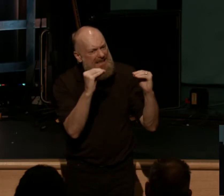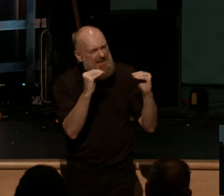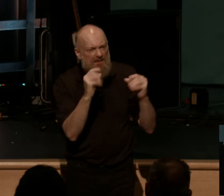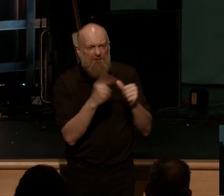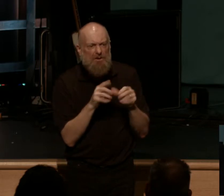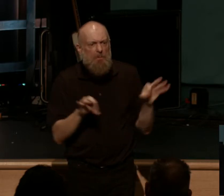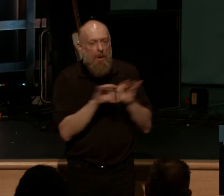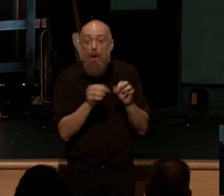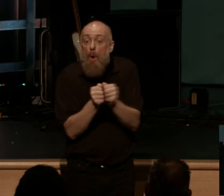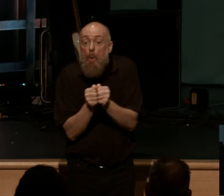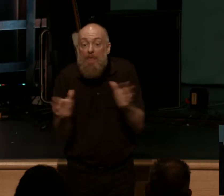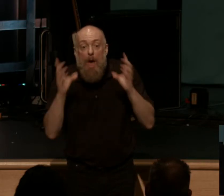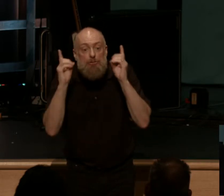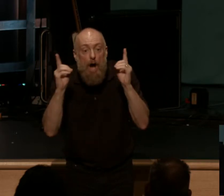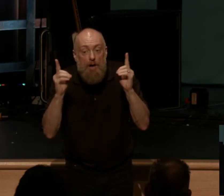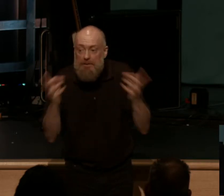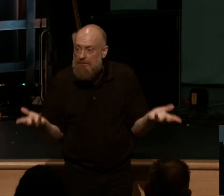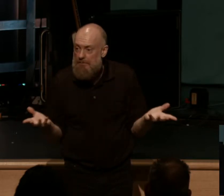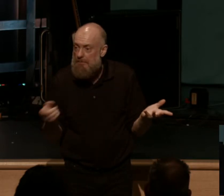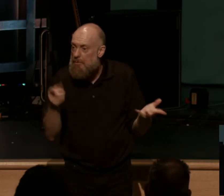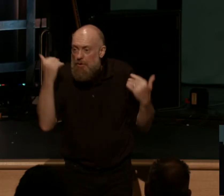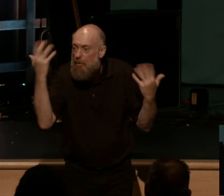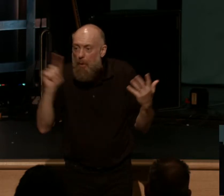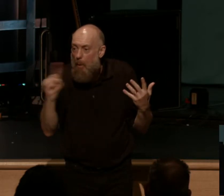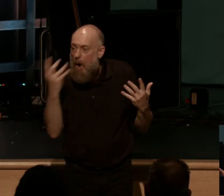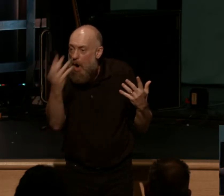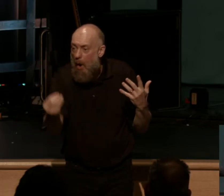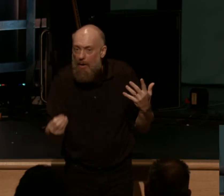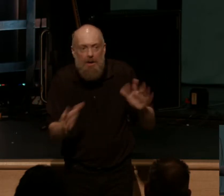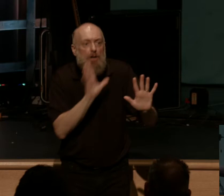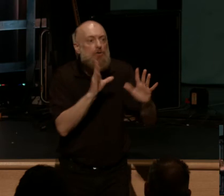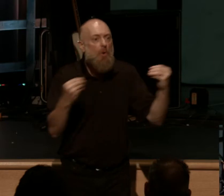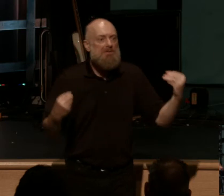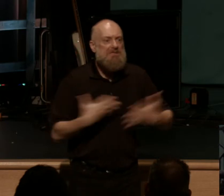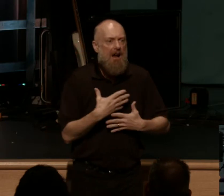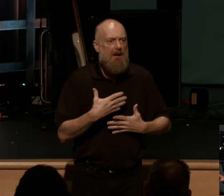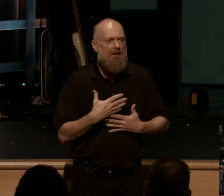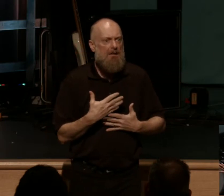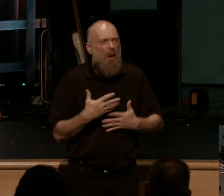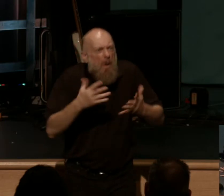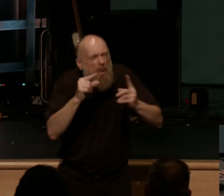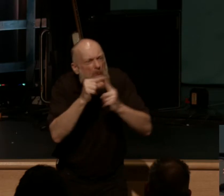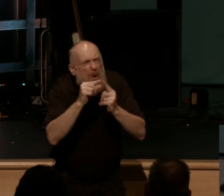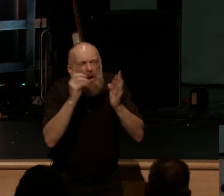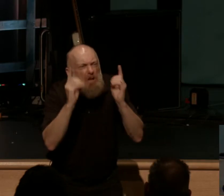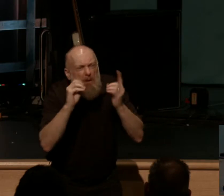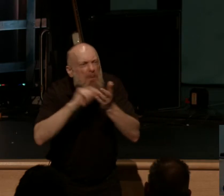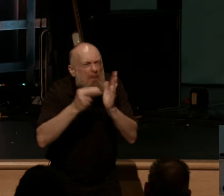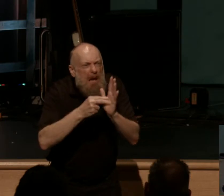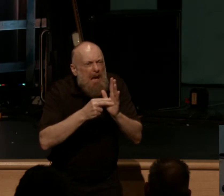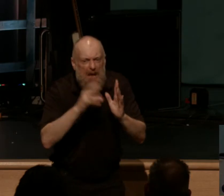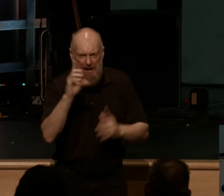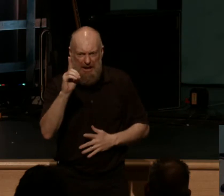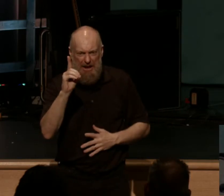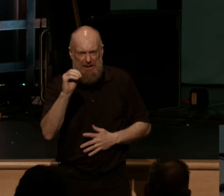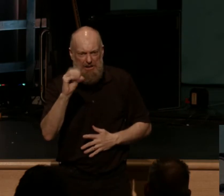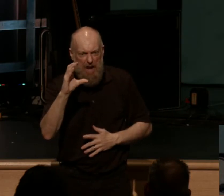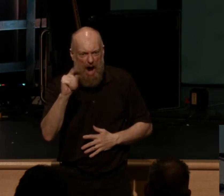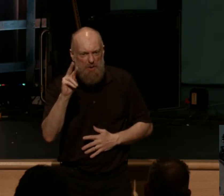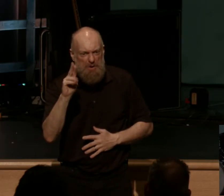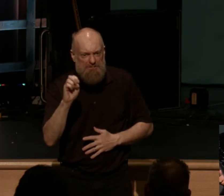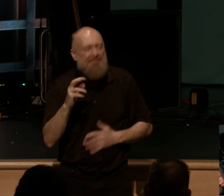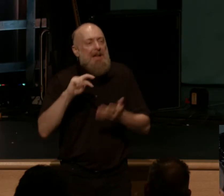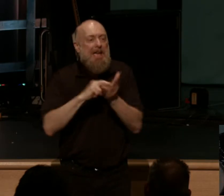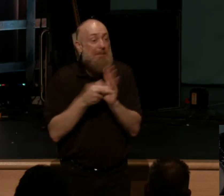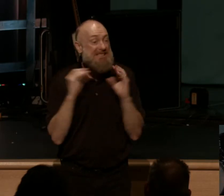without doctrine, we have no direction. And don't be scared with doctrine. Don't be scared of that word. Some people get all kind of nervous. Doctrine